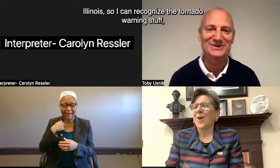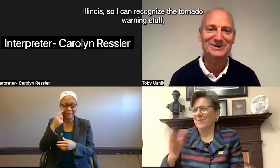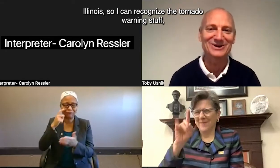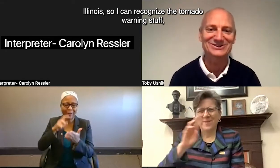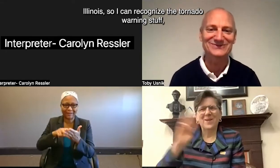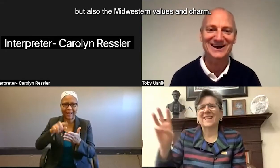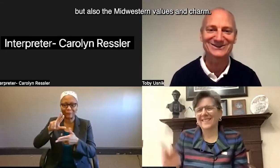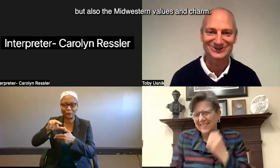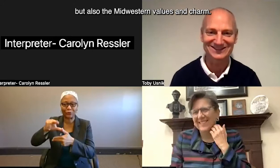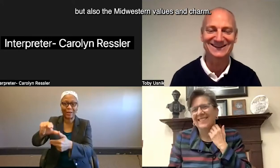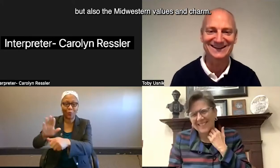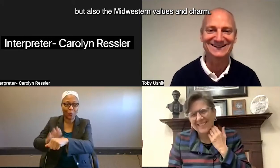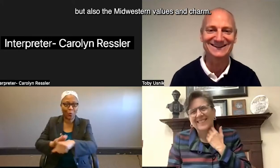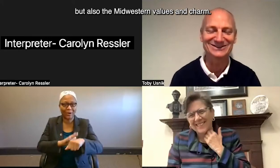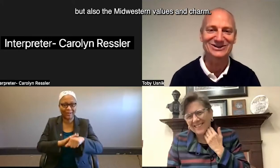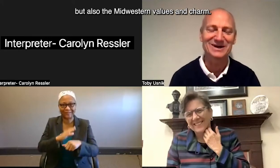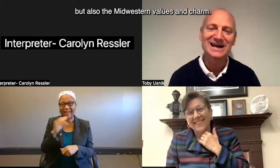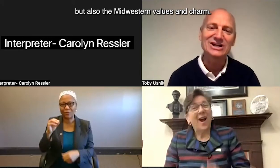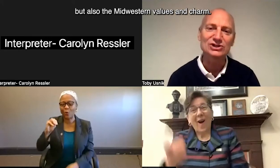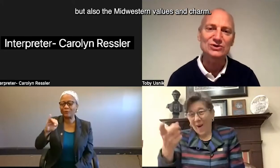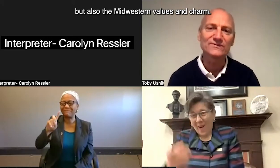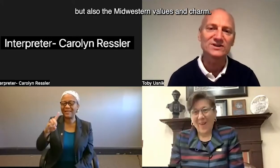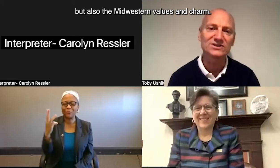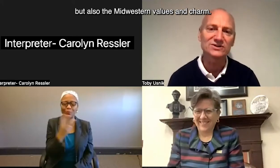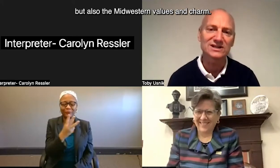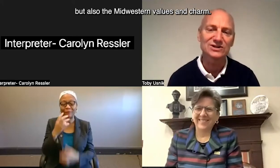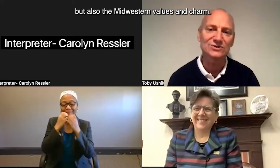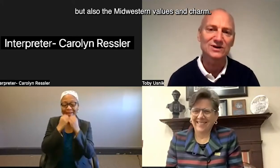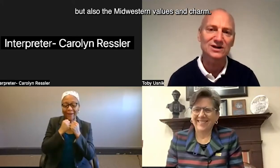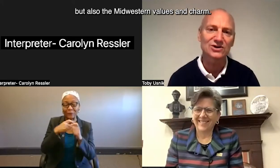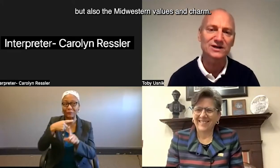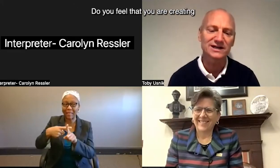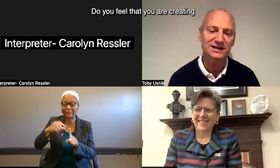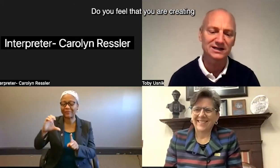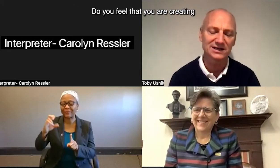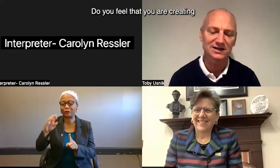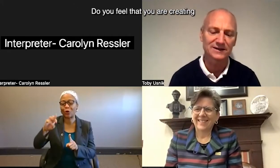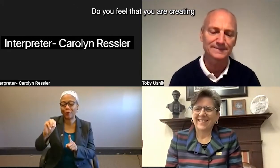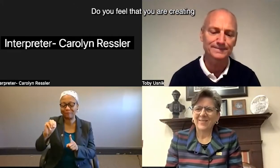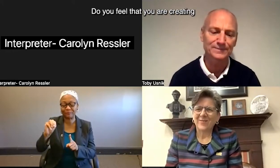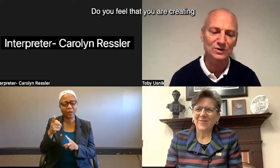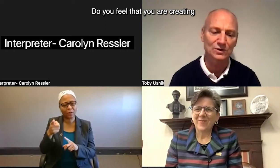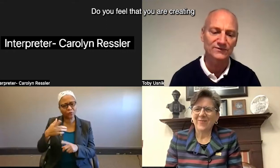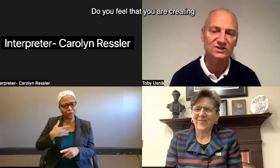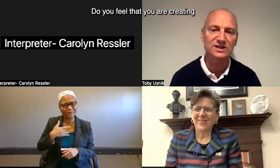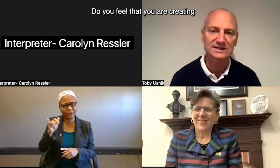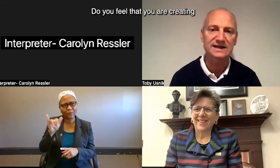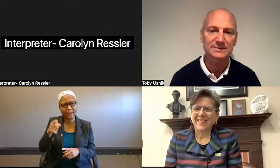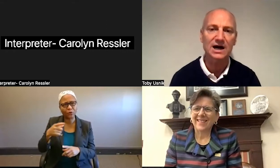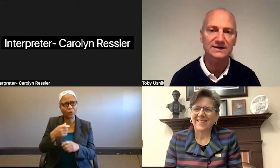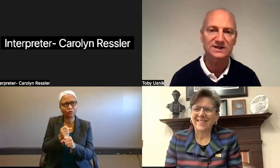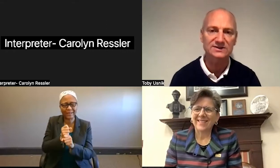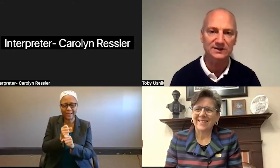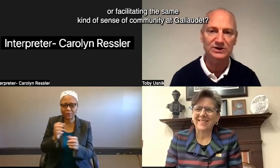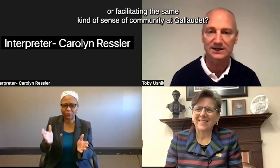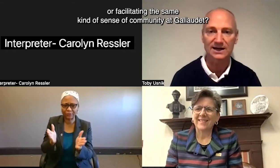the Midwestern values and charm. Do you feel that you are creating or facilitating the